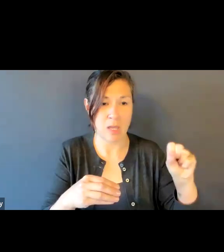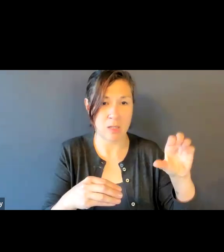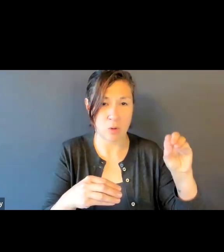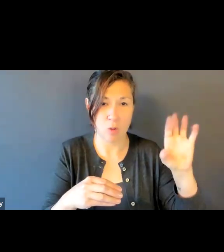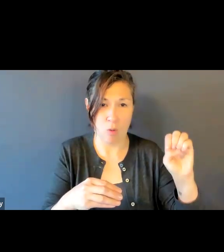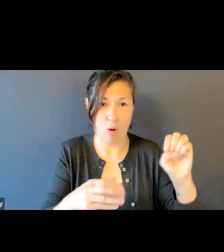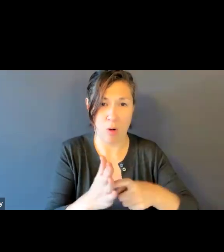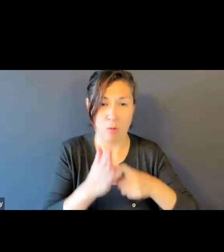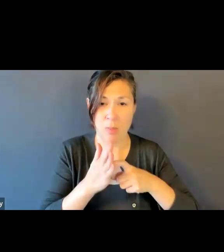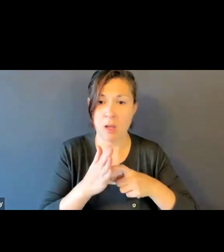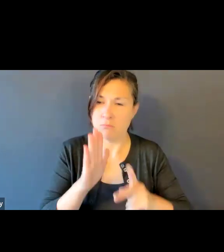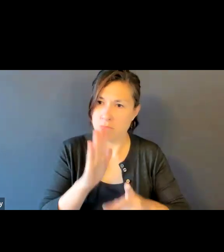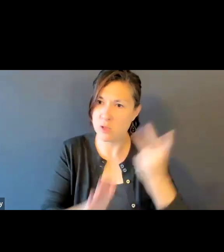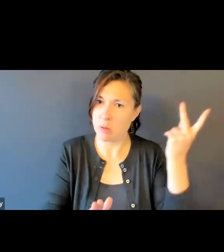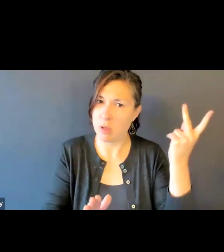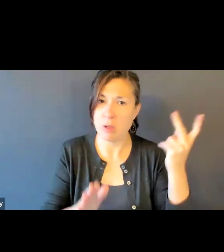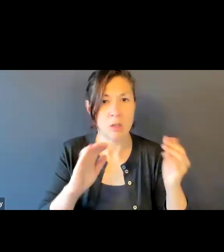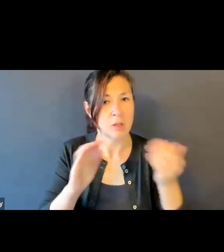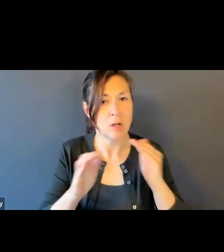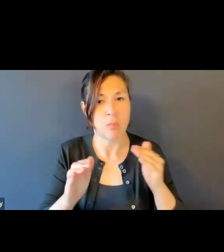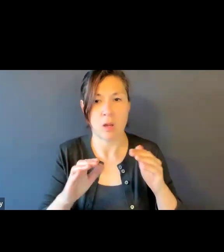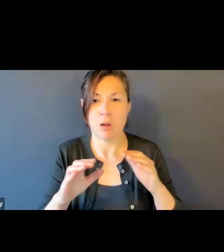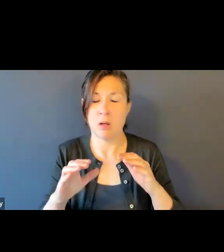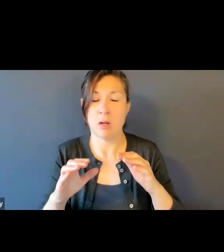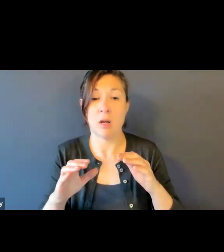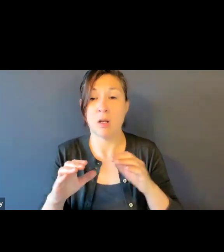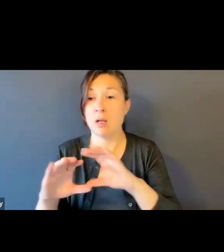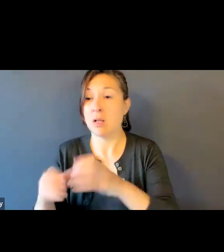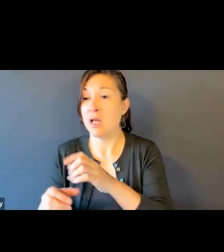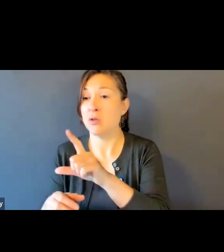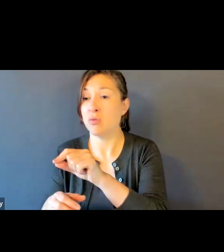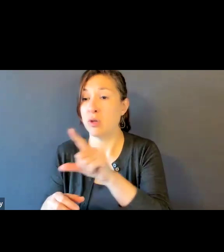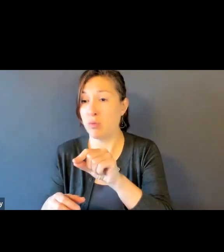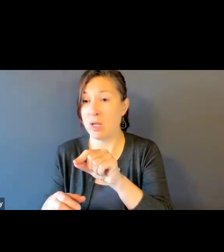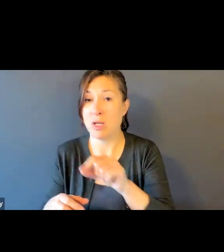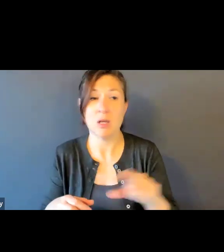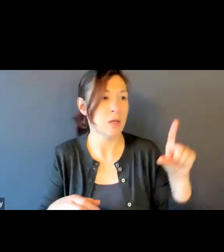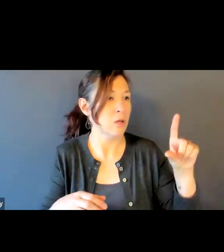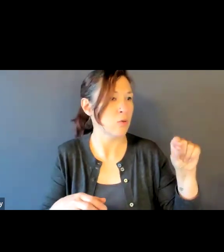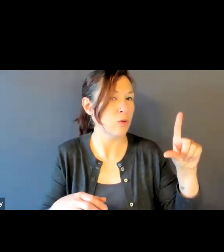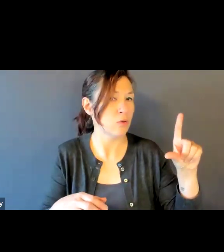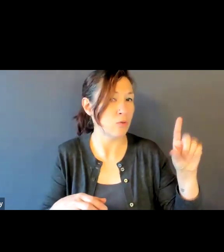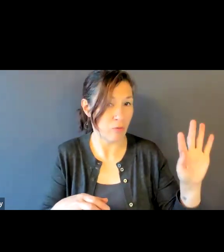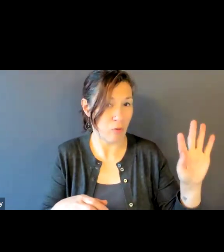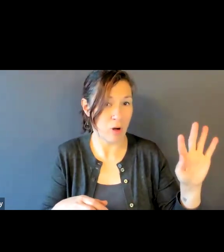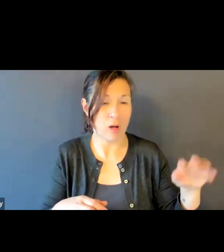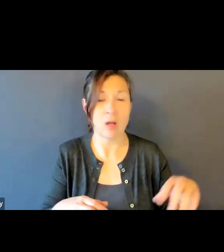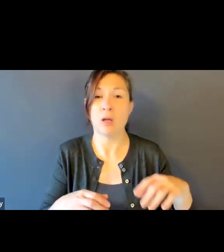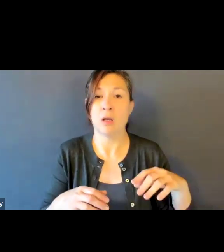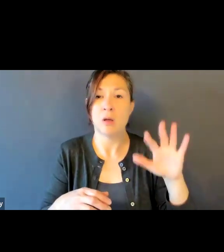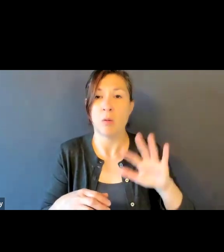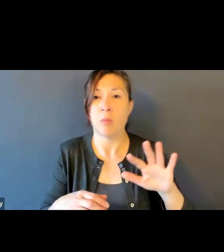is amazing when compared to the class of 2020 to the class of 2024. So we're at 51% of students in the class